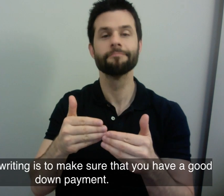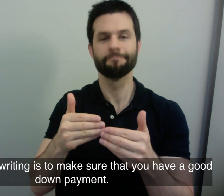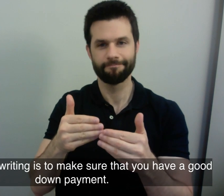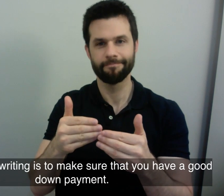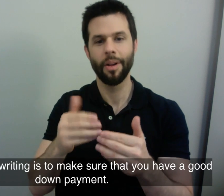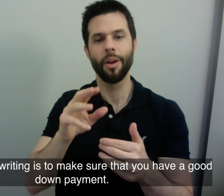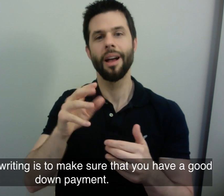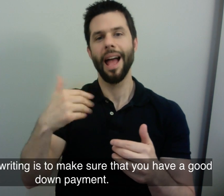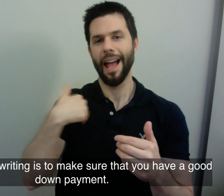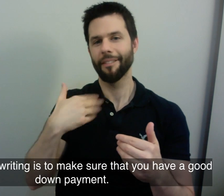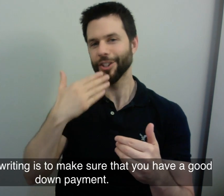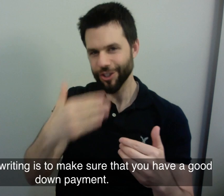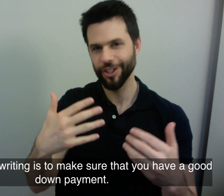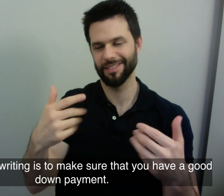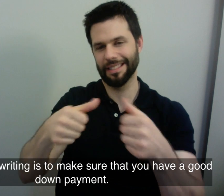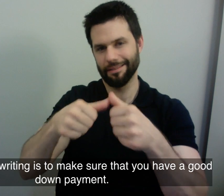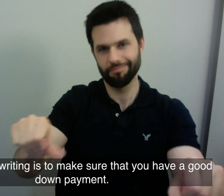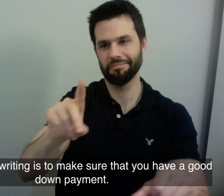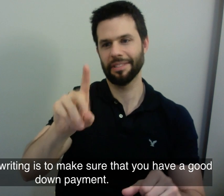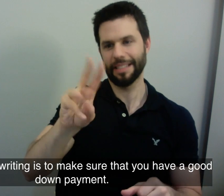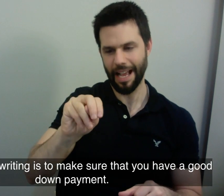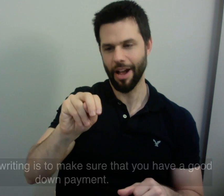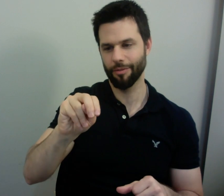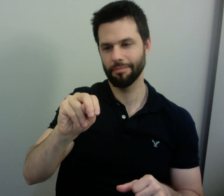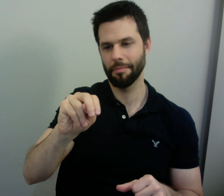underwriting is to make sure that you have a good down payment.